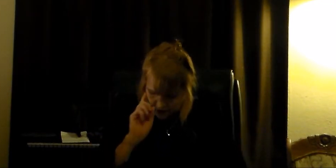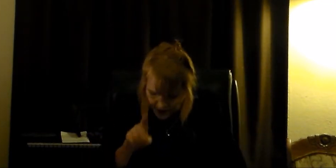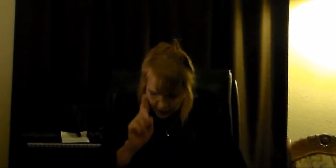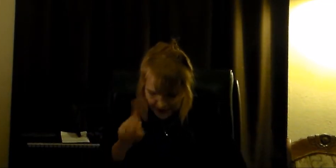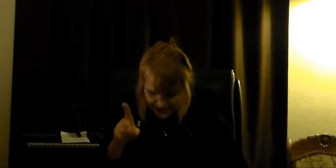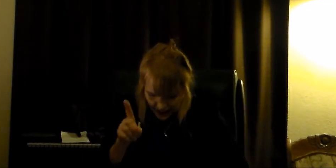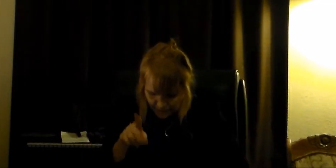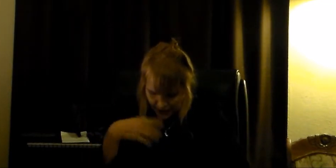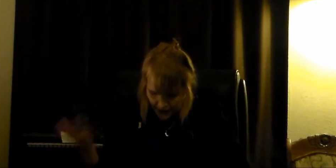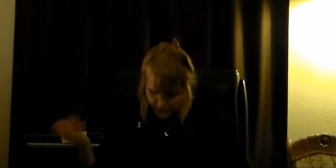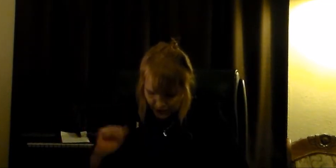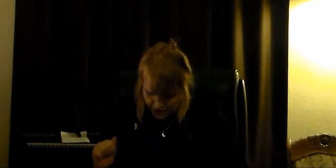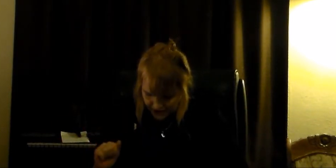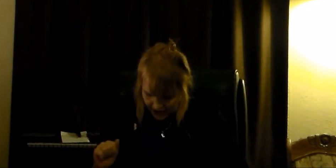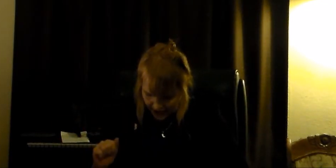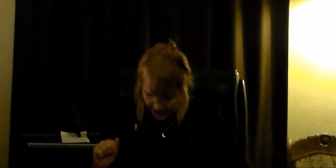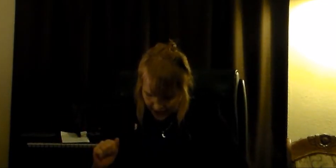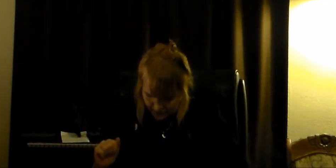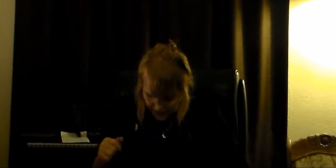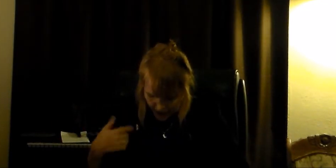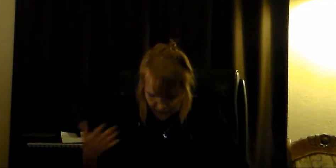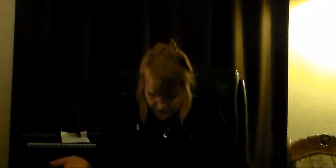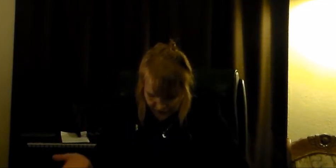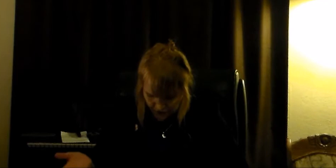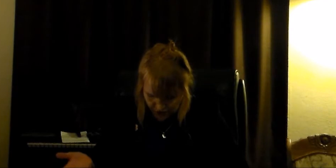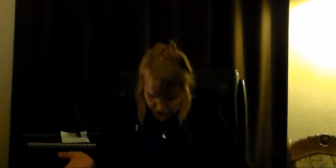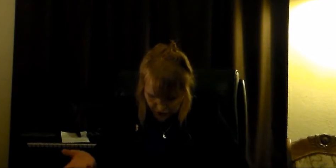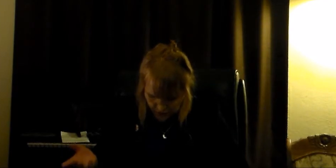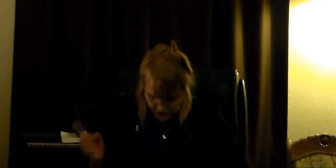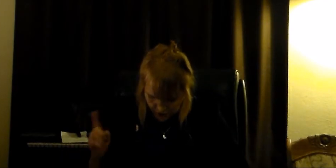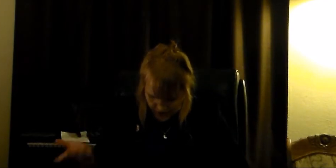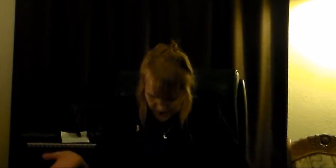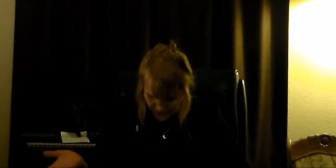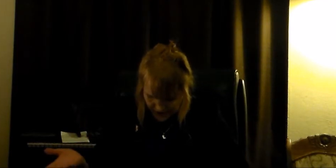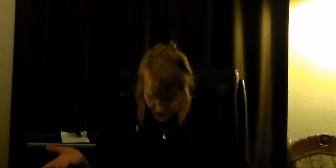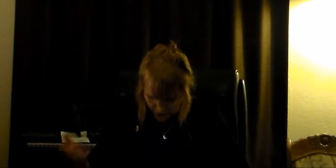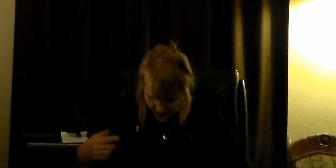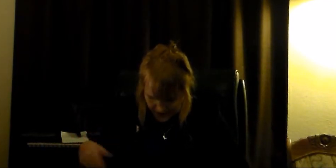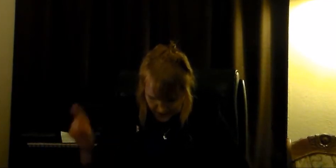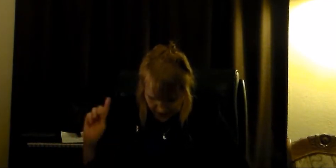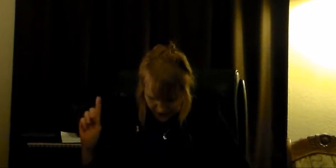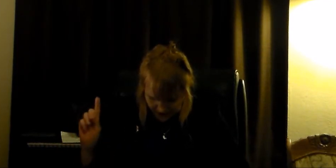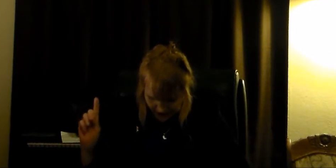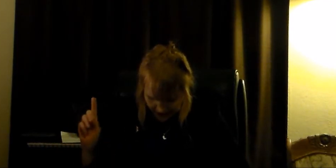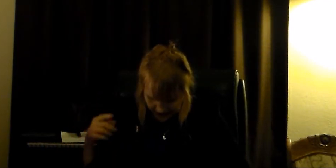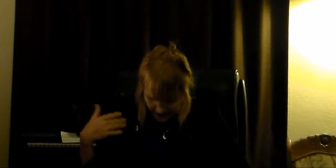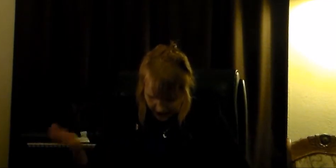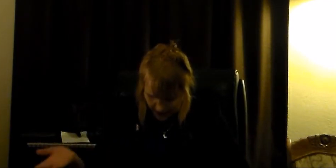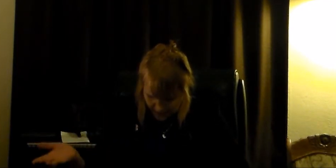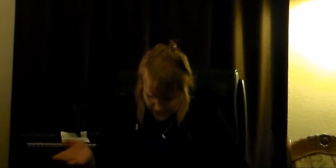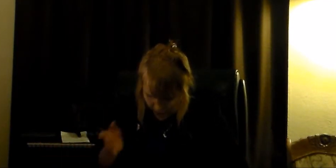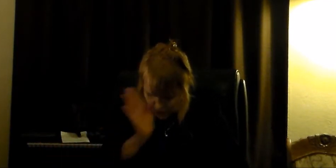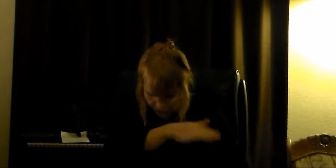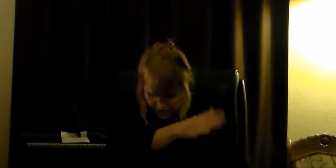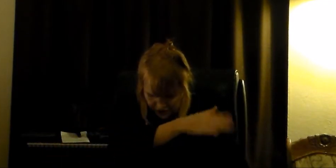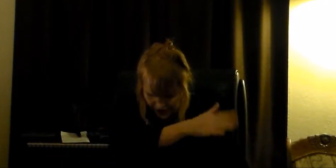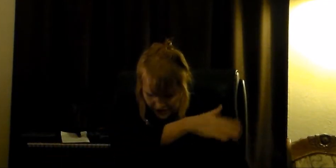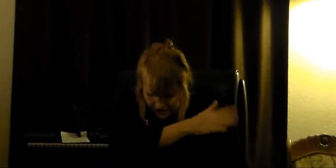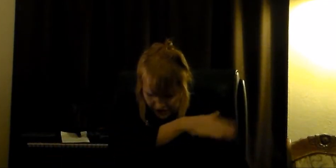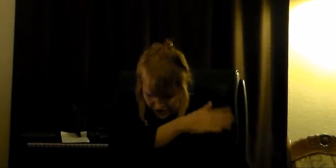Now we celebrate our birthday, but I'm referring to is Christmas, Christ's birthday. He was born over 2,000 years